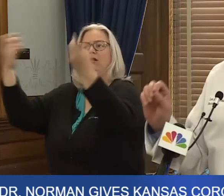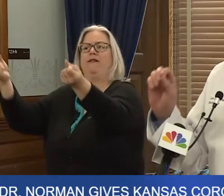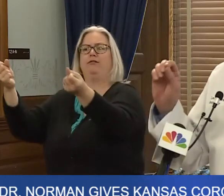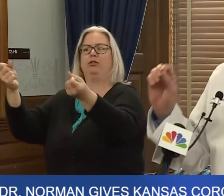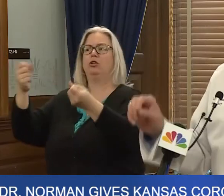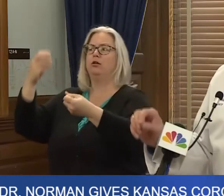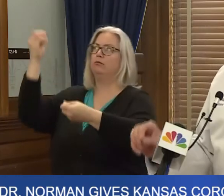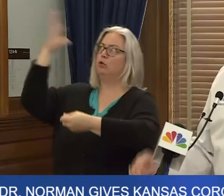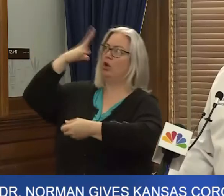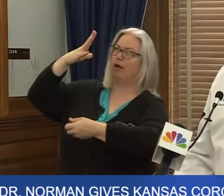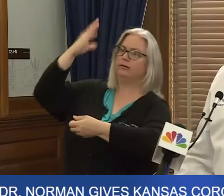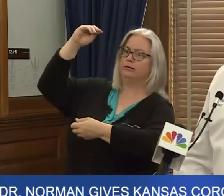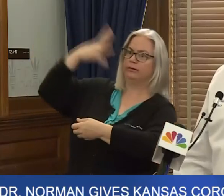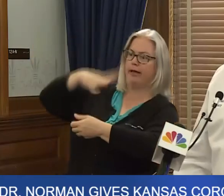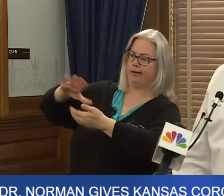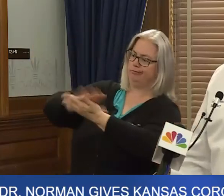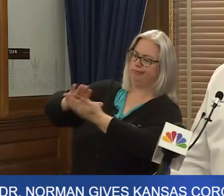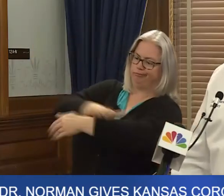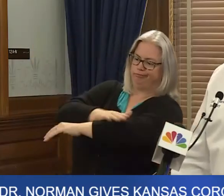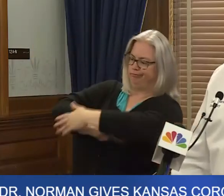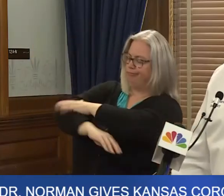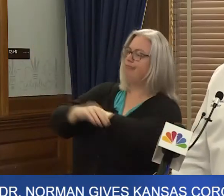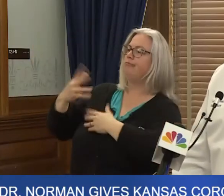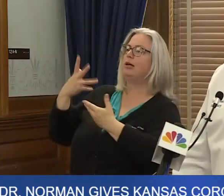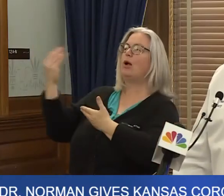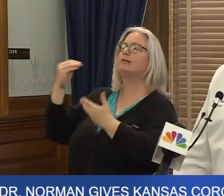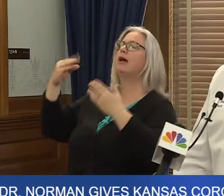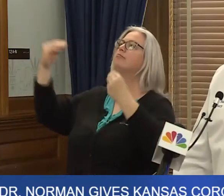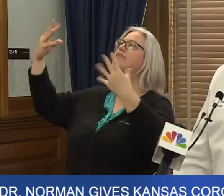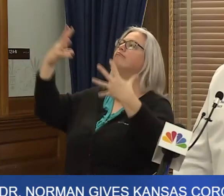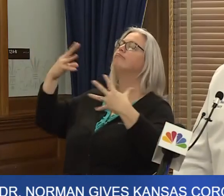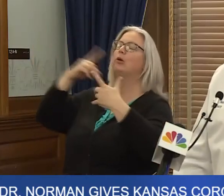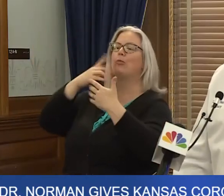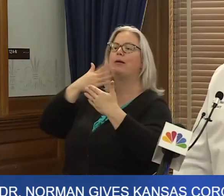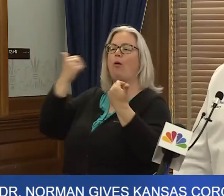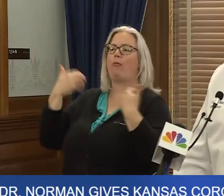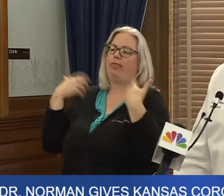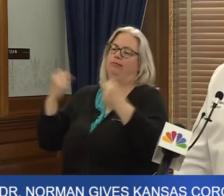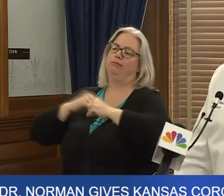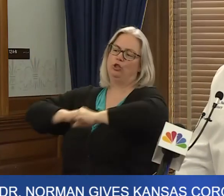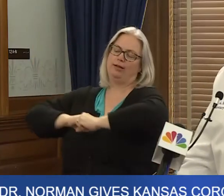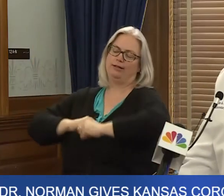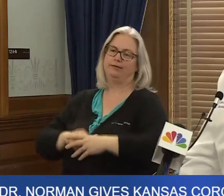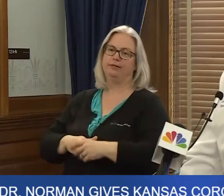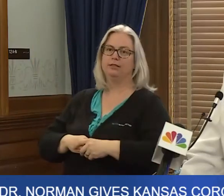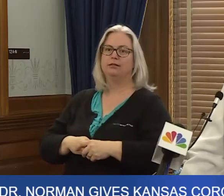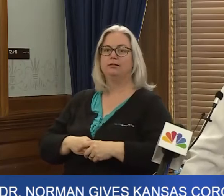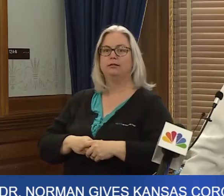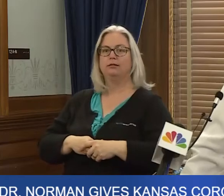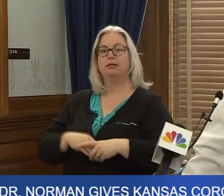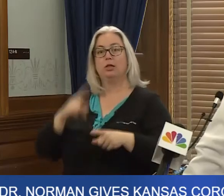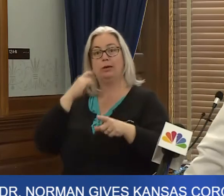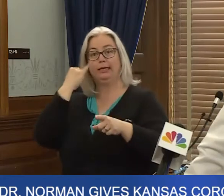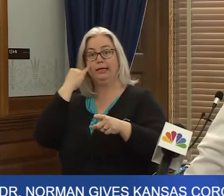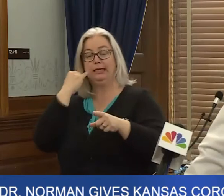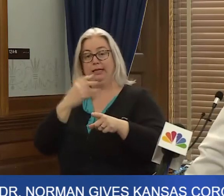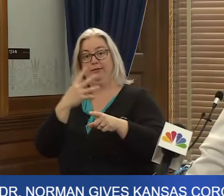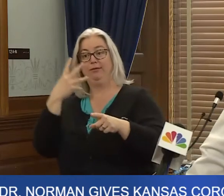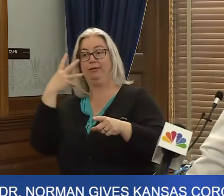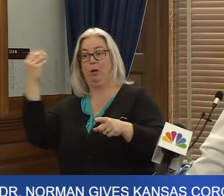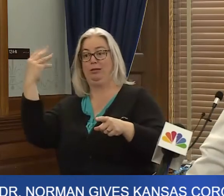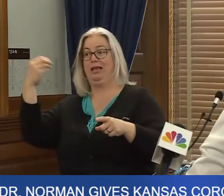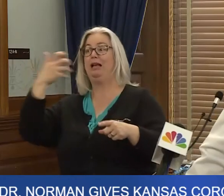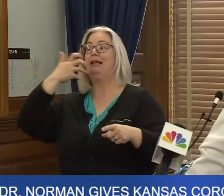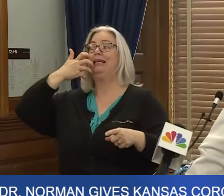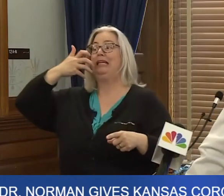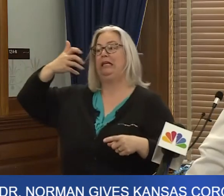put on sunscreen and get a little bit of sunshine. I think it would be well worth it from a protective factor. So if we're like outside in the heat, you